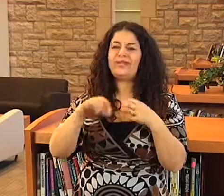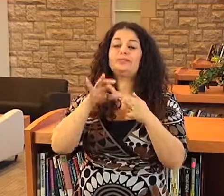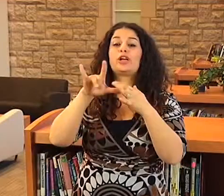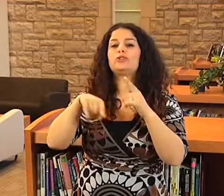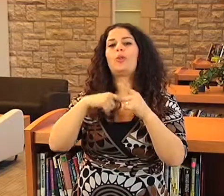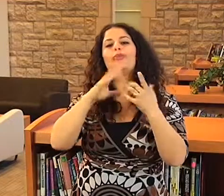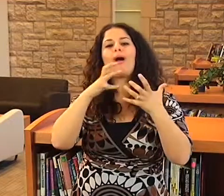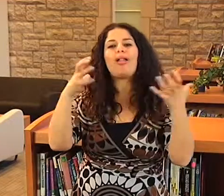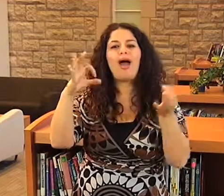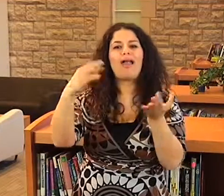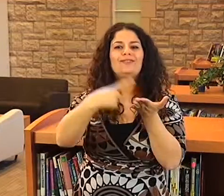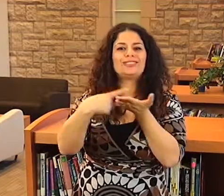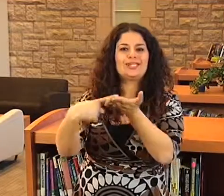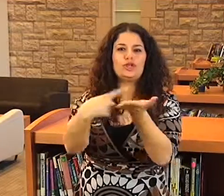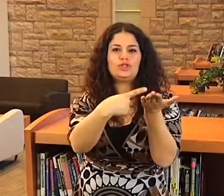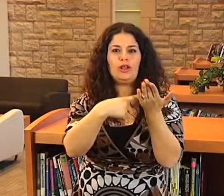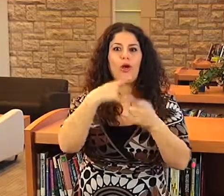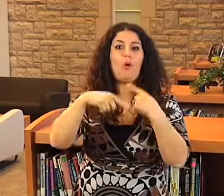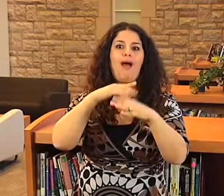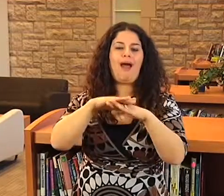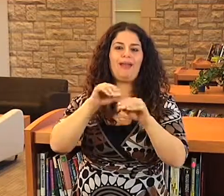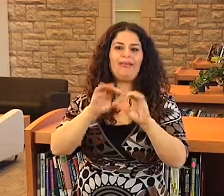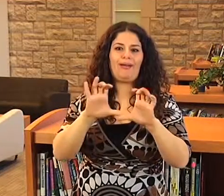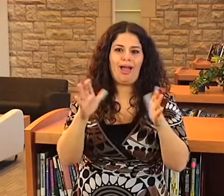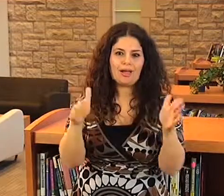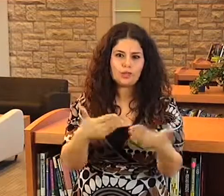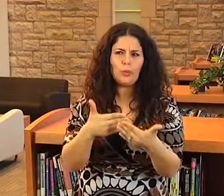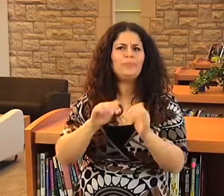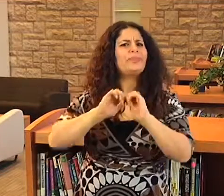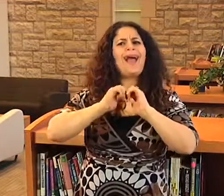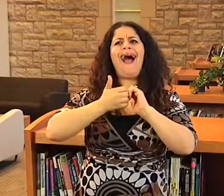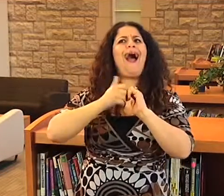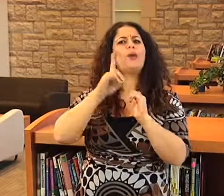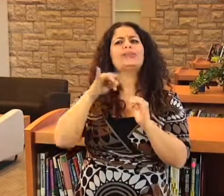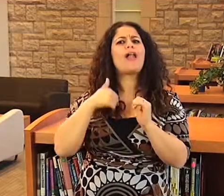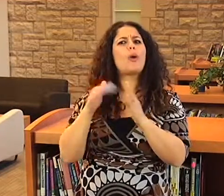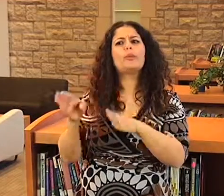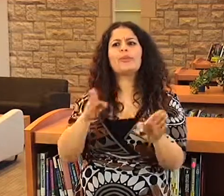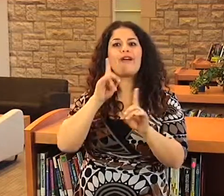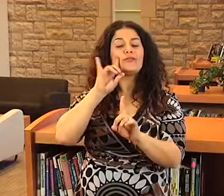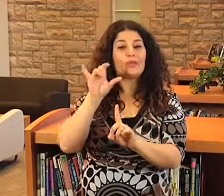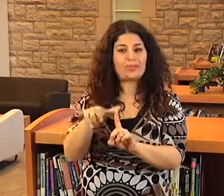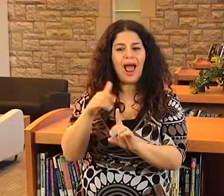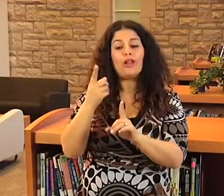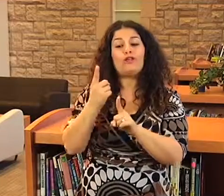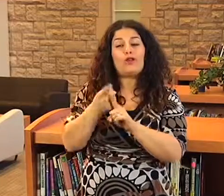was very difficult. There's a lot of discussion that happens in the classroom, and